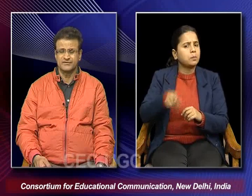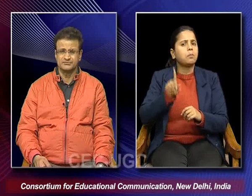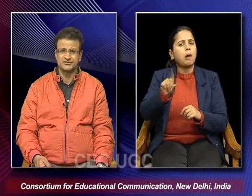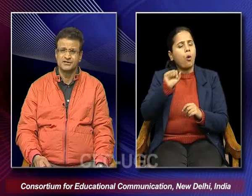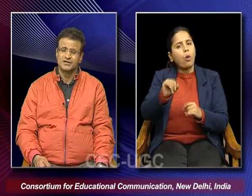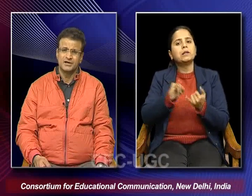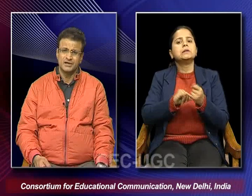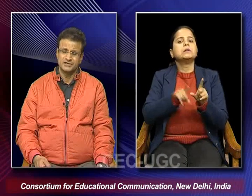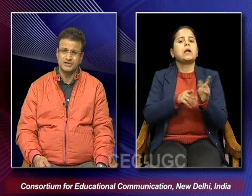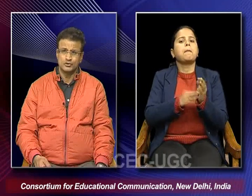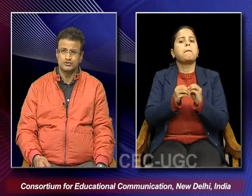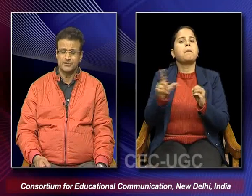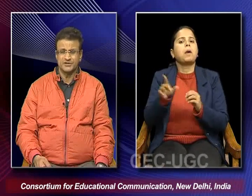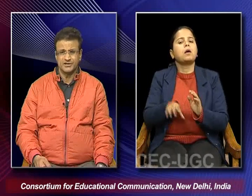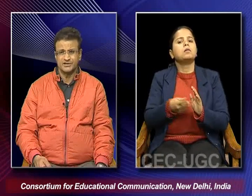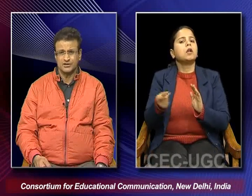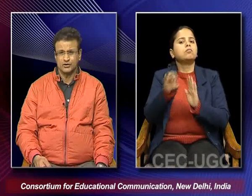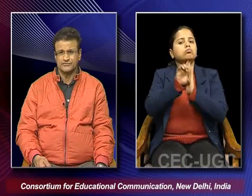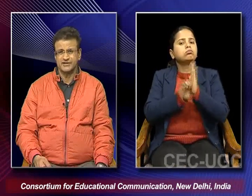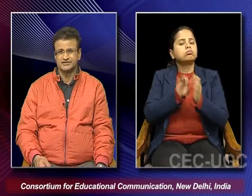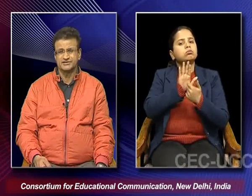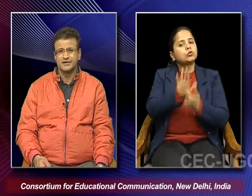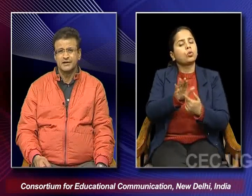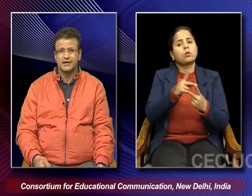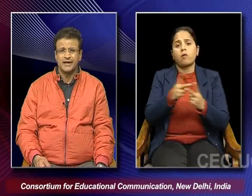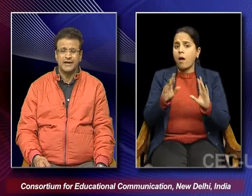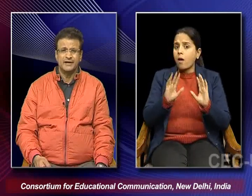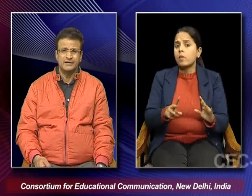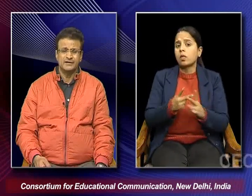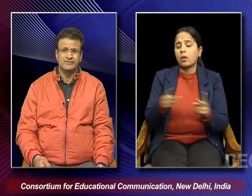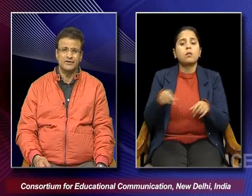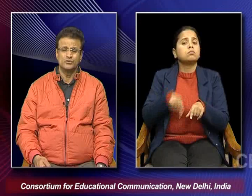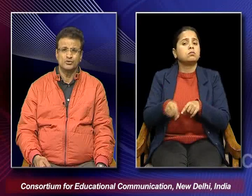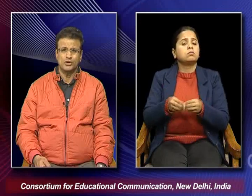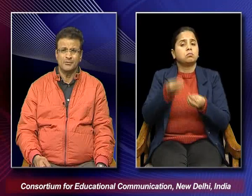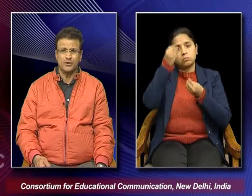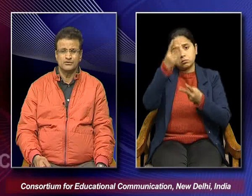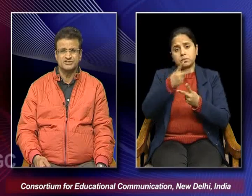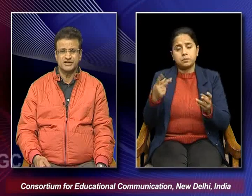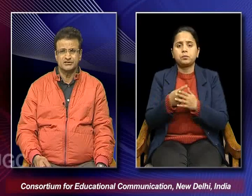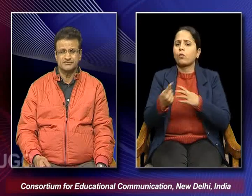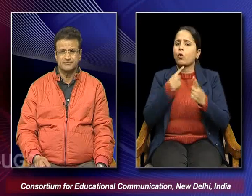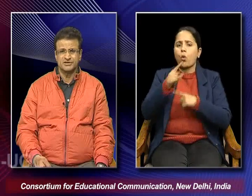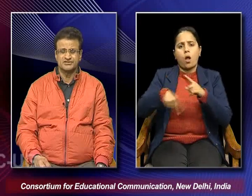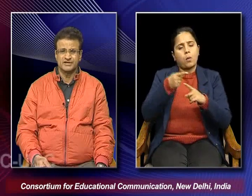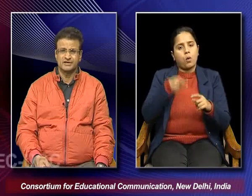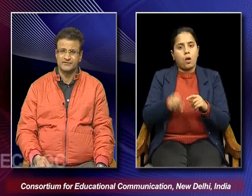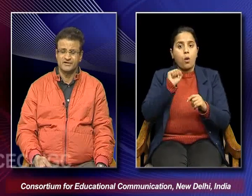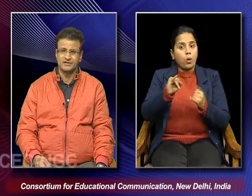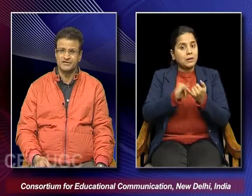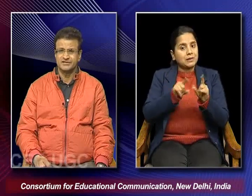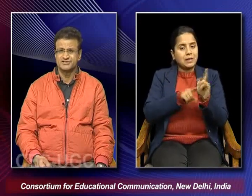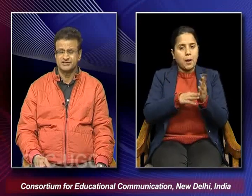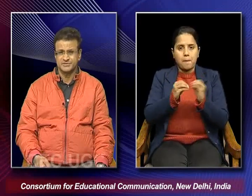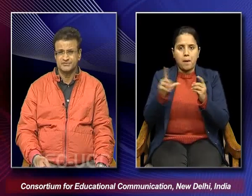in the films, they also communicate a lot of things. And when you talk about these kinds of symbols, they are